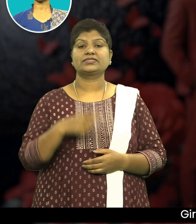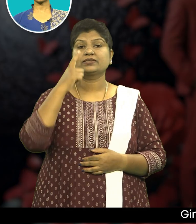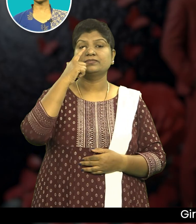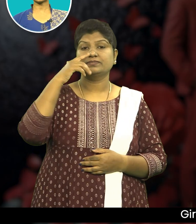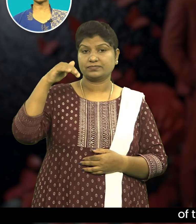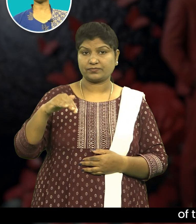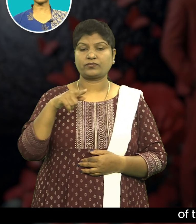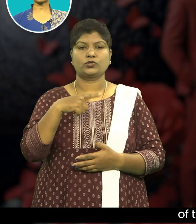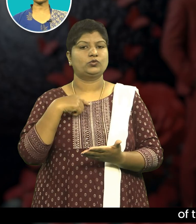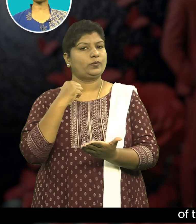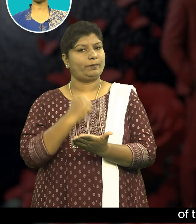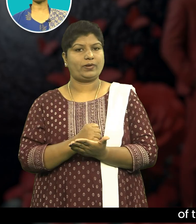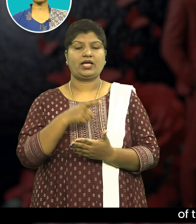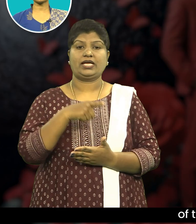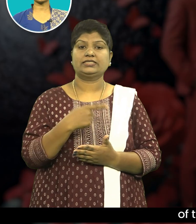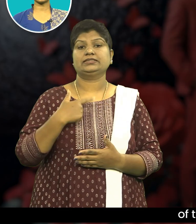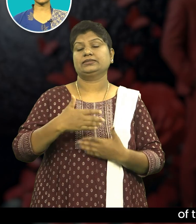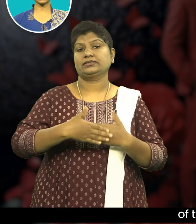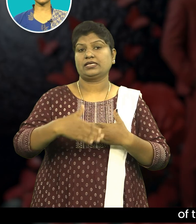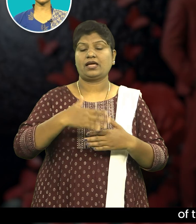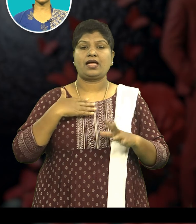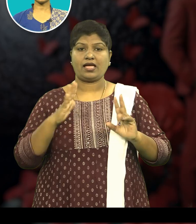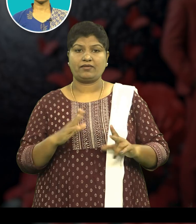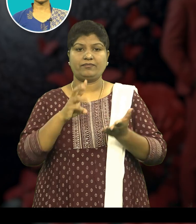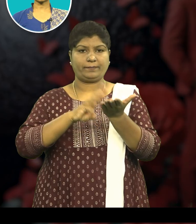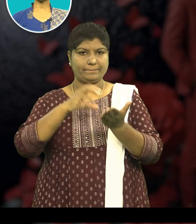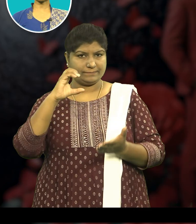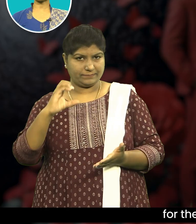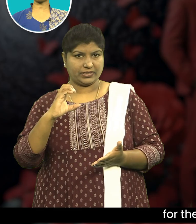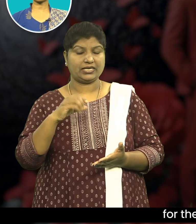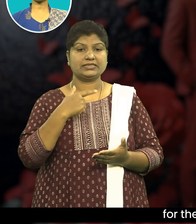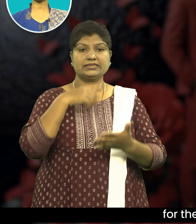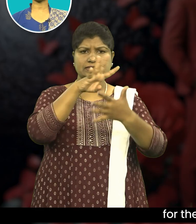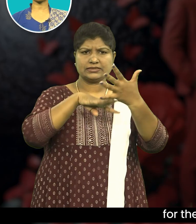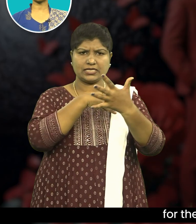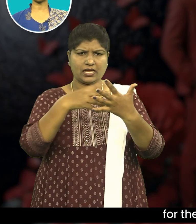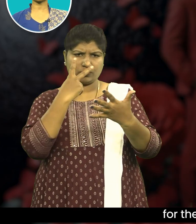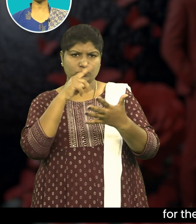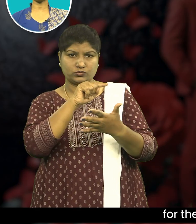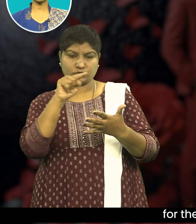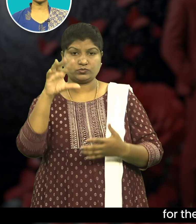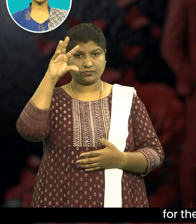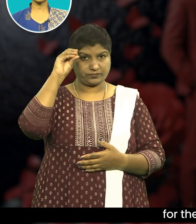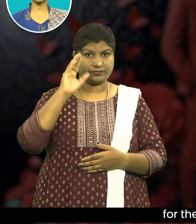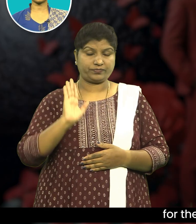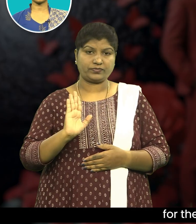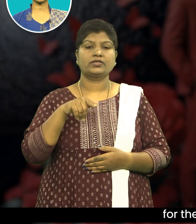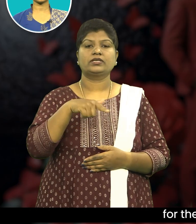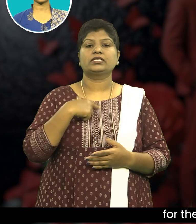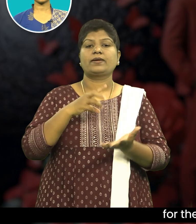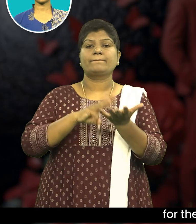Girls should keep track of their menstrual cycle and be prepared for the onset of